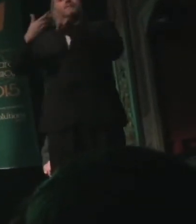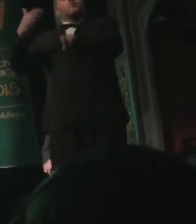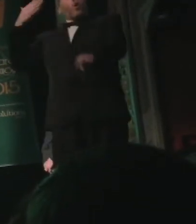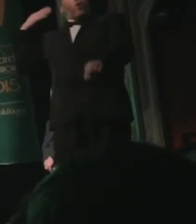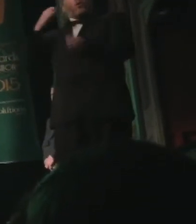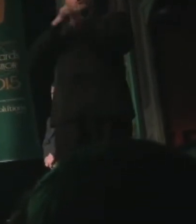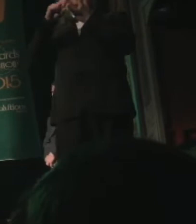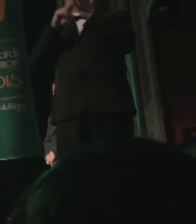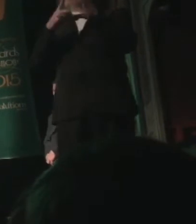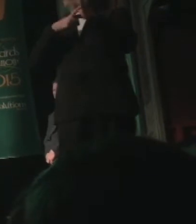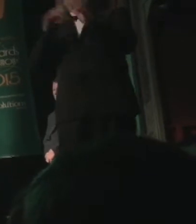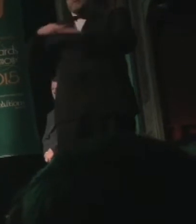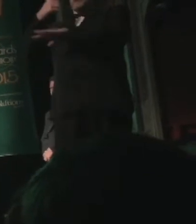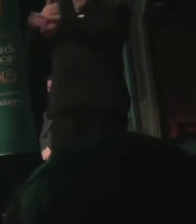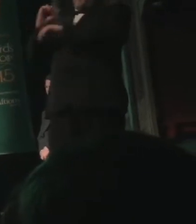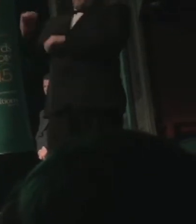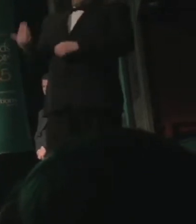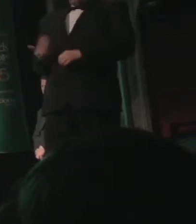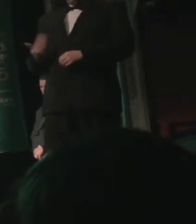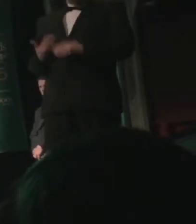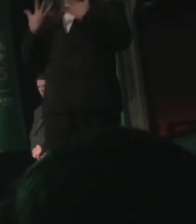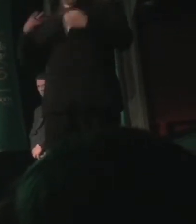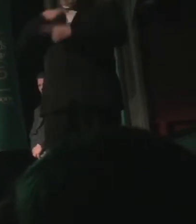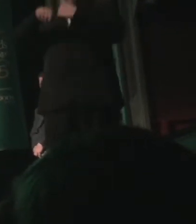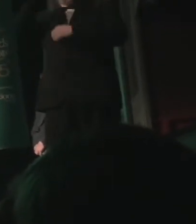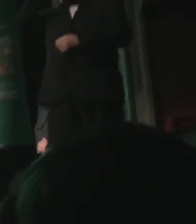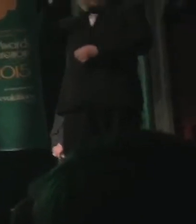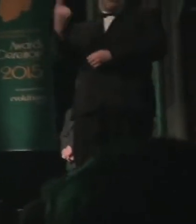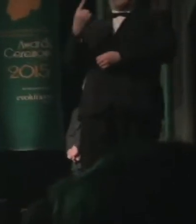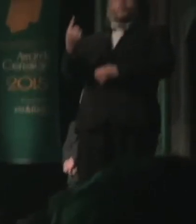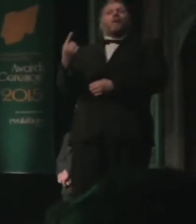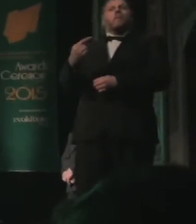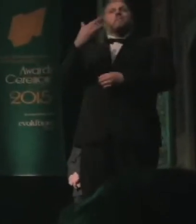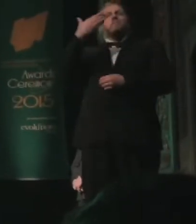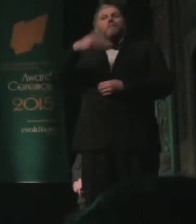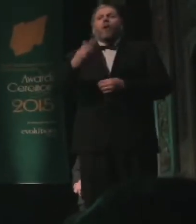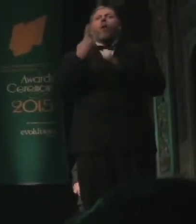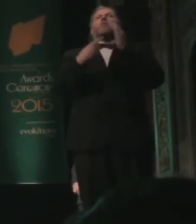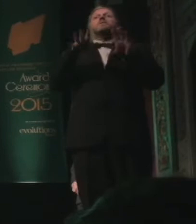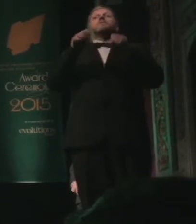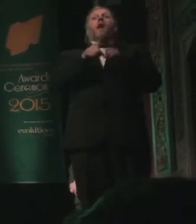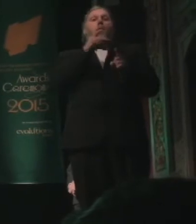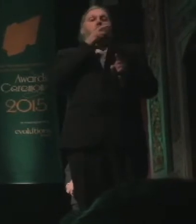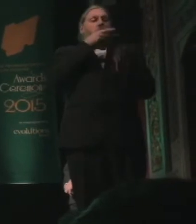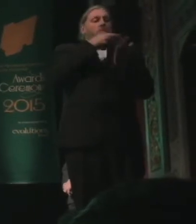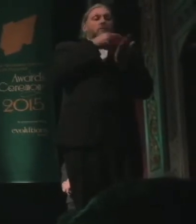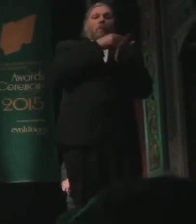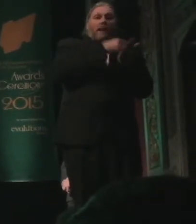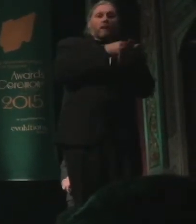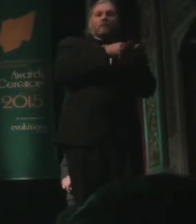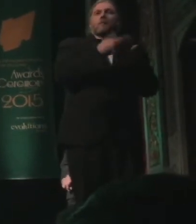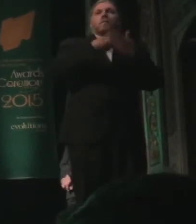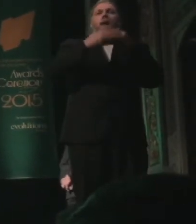built over time the business that we are all so familiar with. It grew from a single dubbing theatre into one of the best production